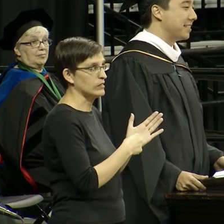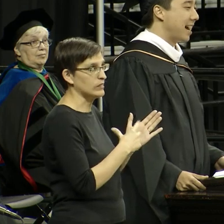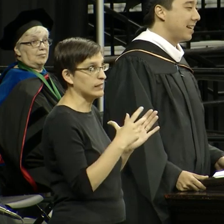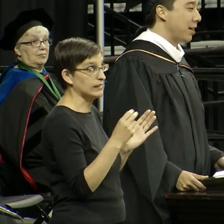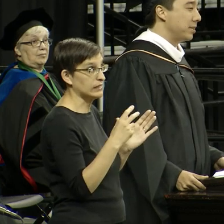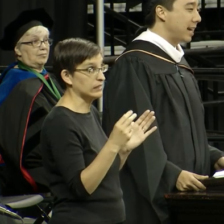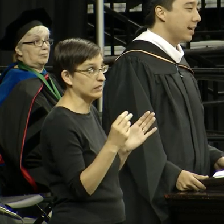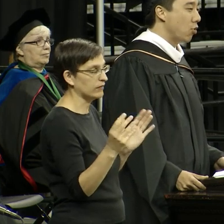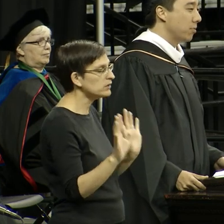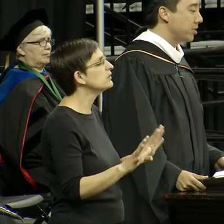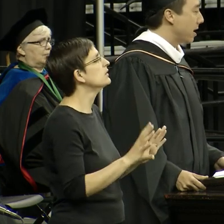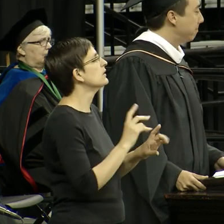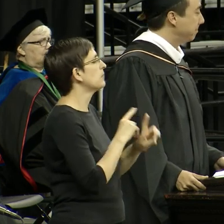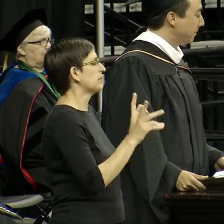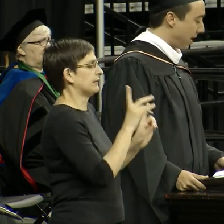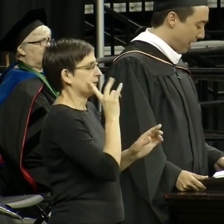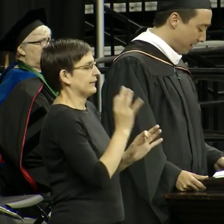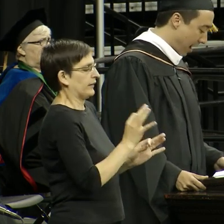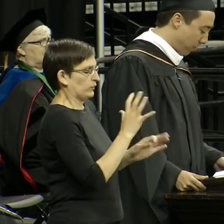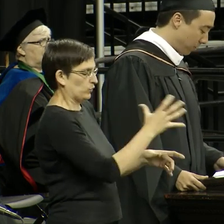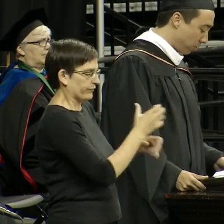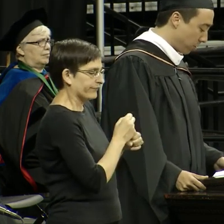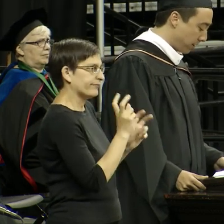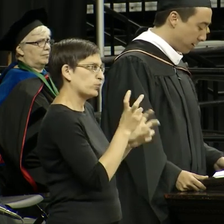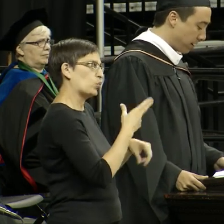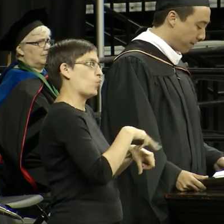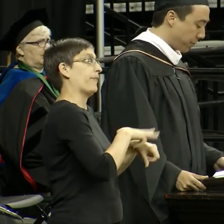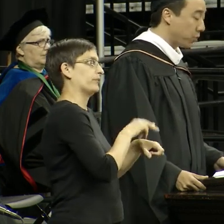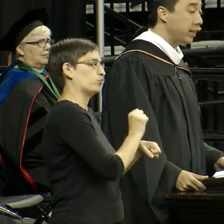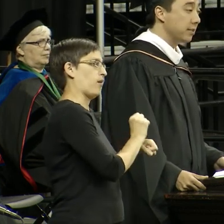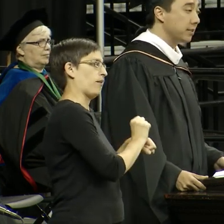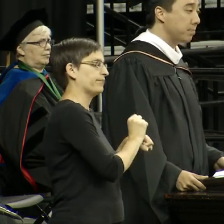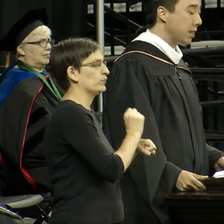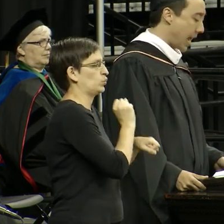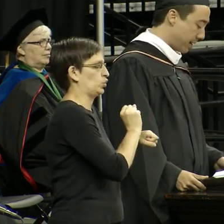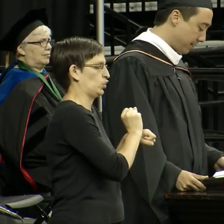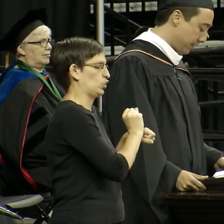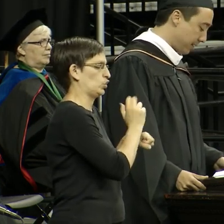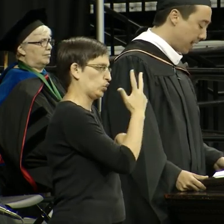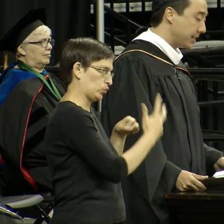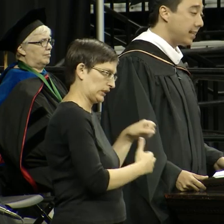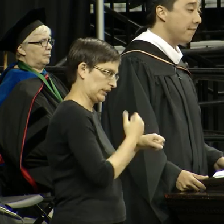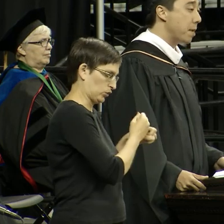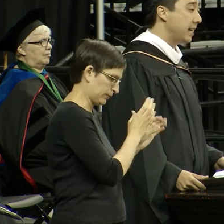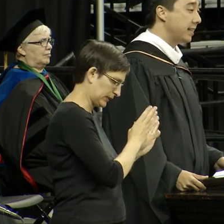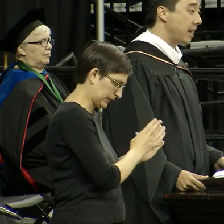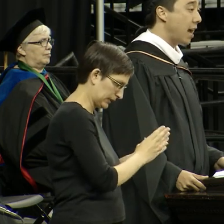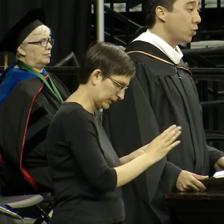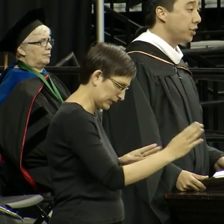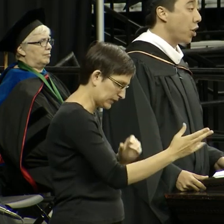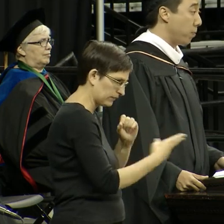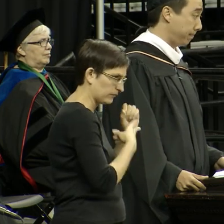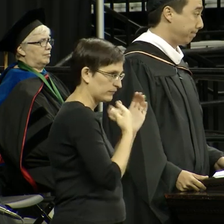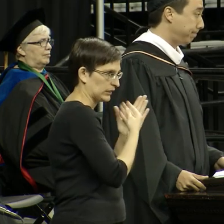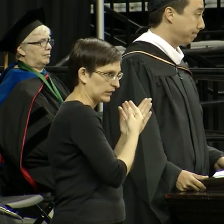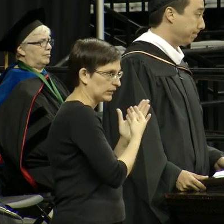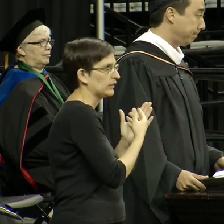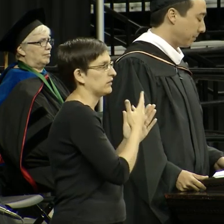But I decided I would take a normal job, and I would work for 3 years, plan, and save money, and then I would